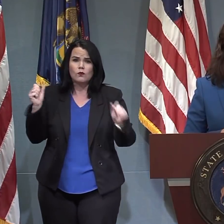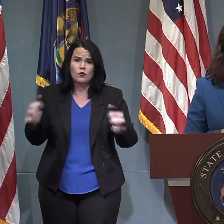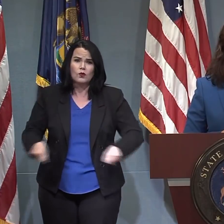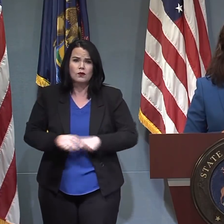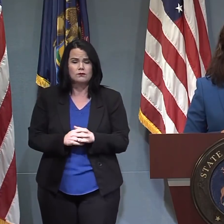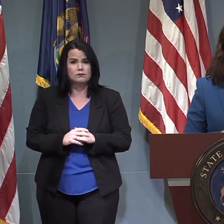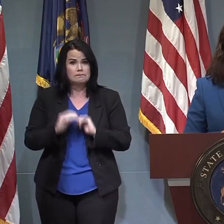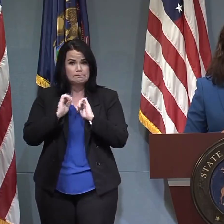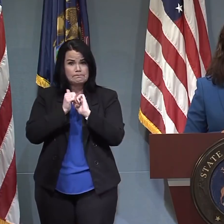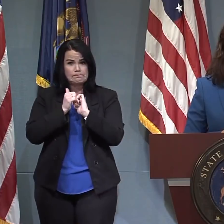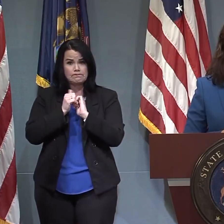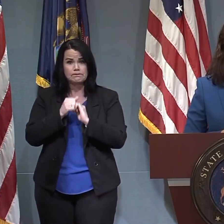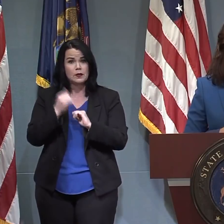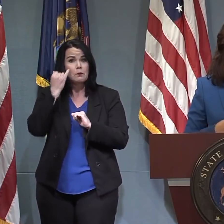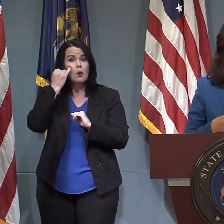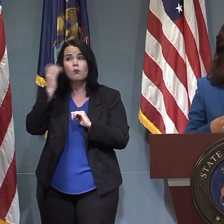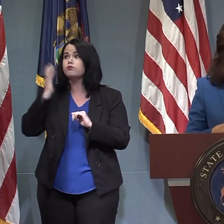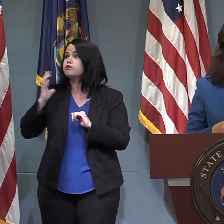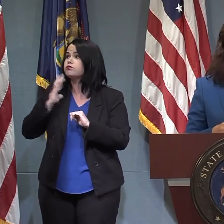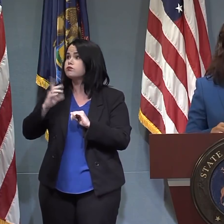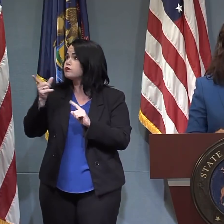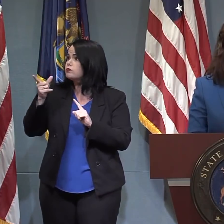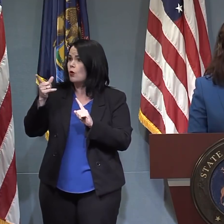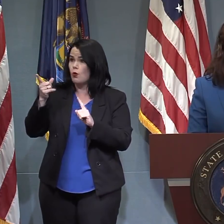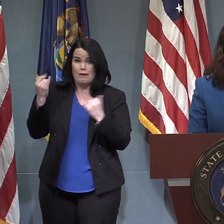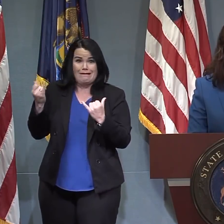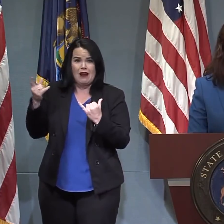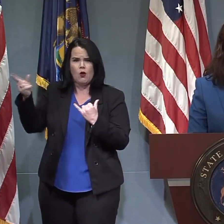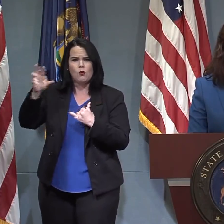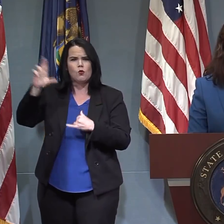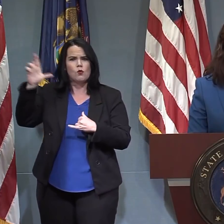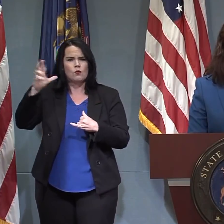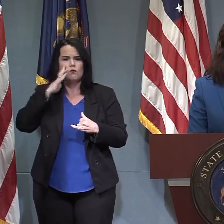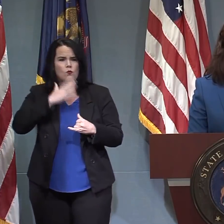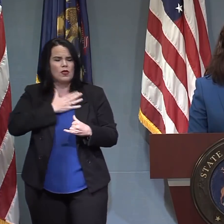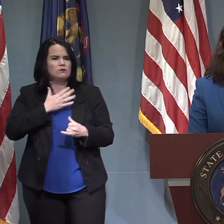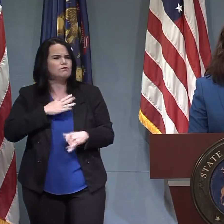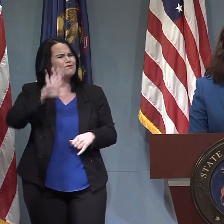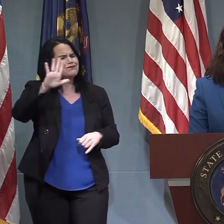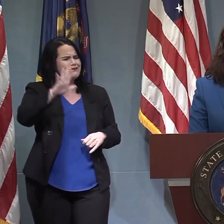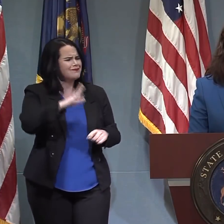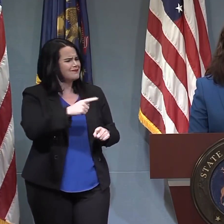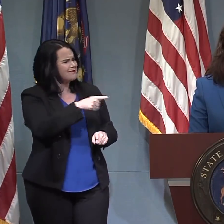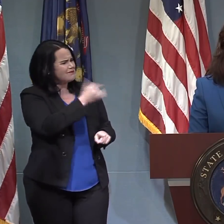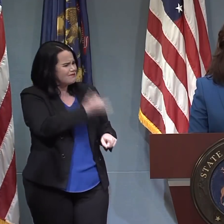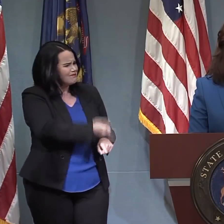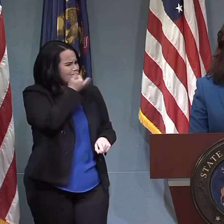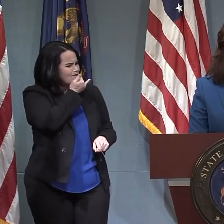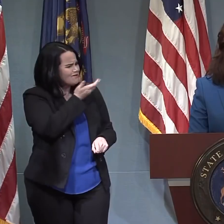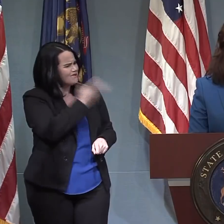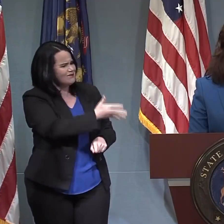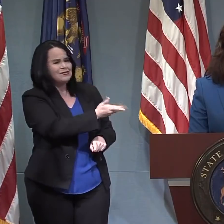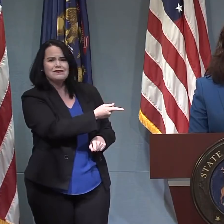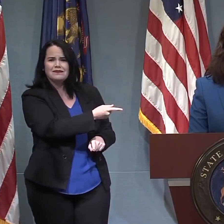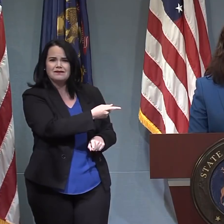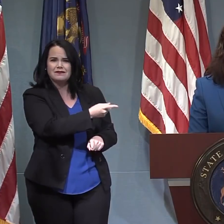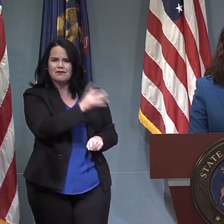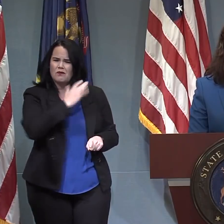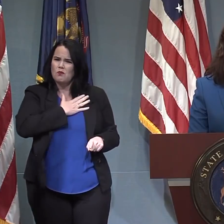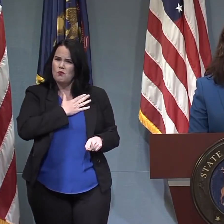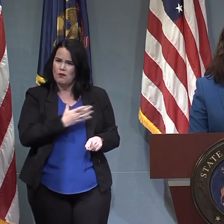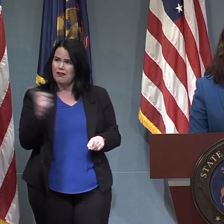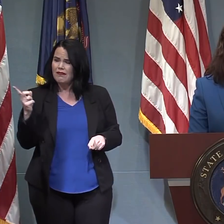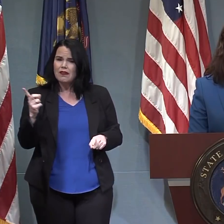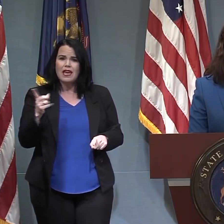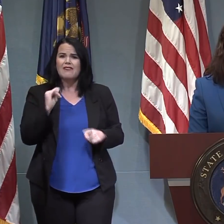leadership in the legislature would step up and denounce that kind of activity. If there was anyone